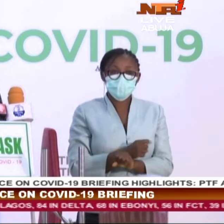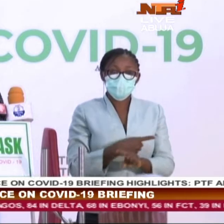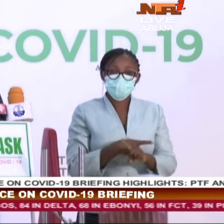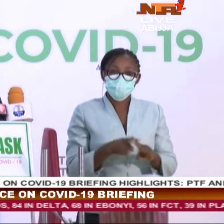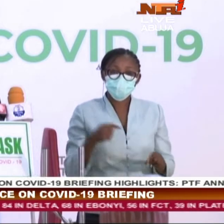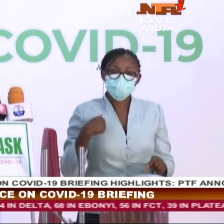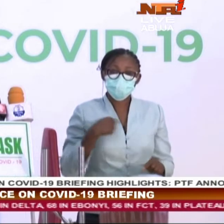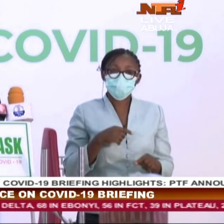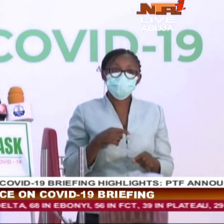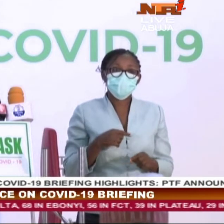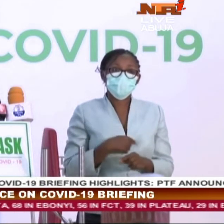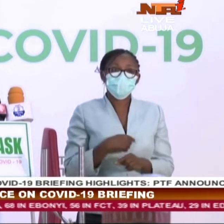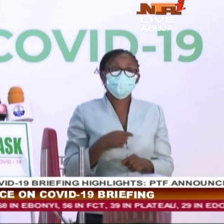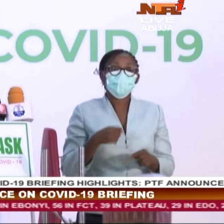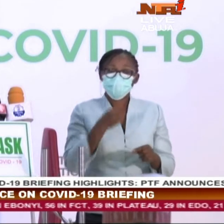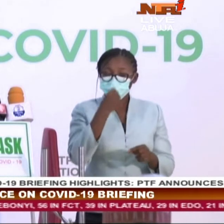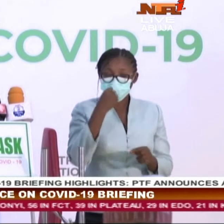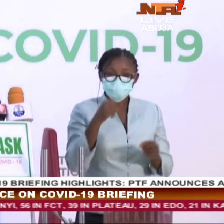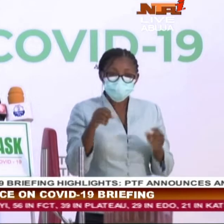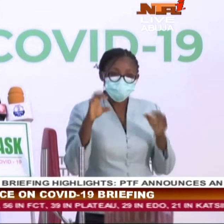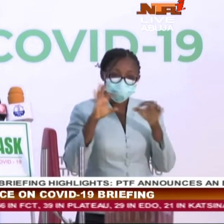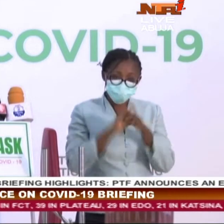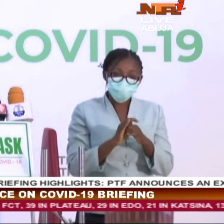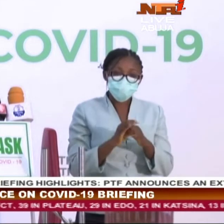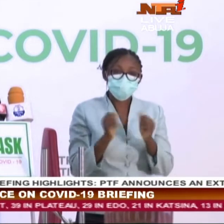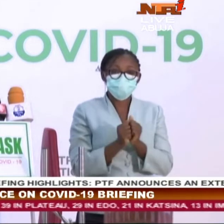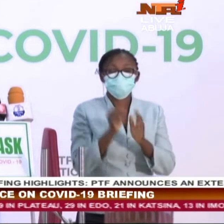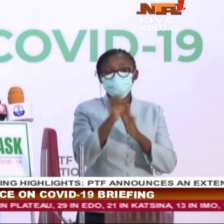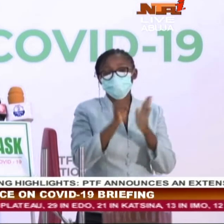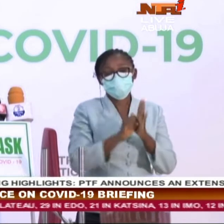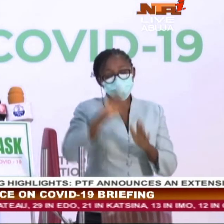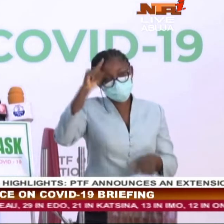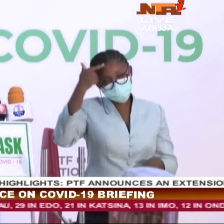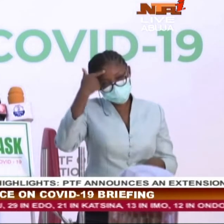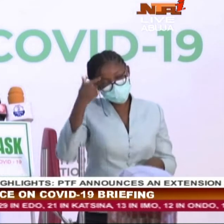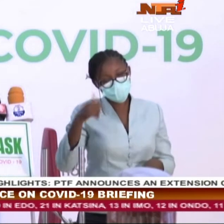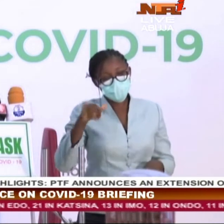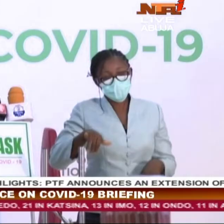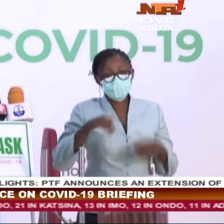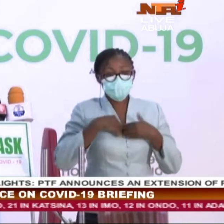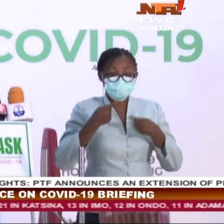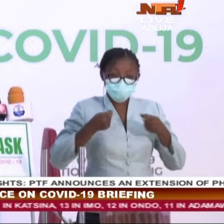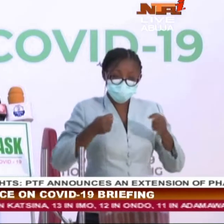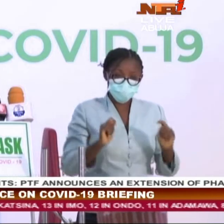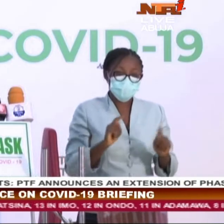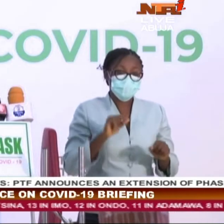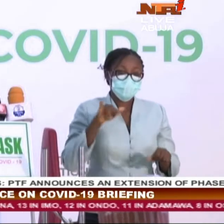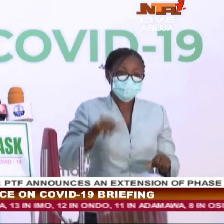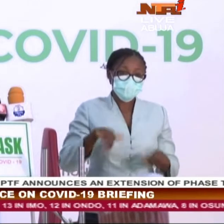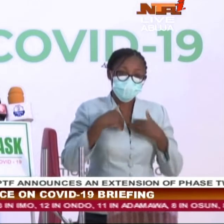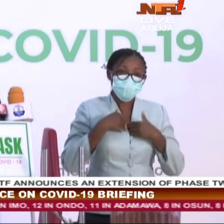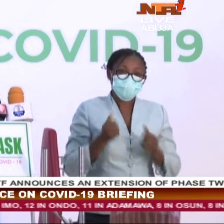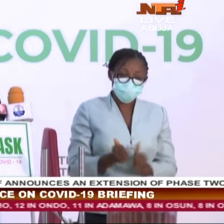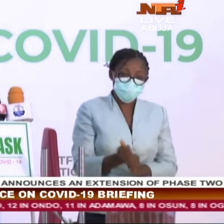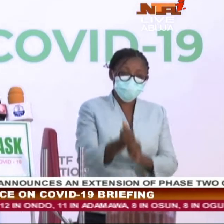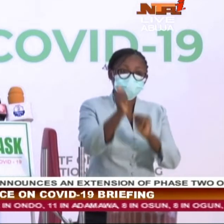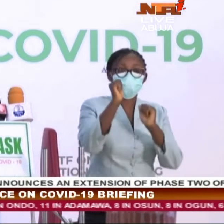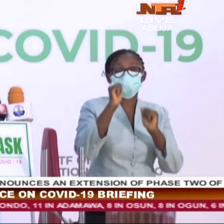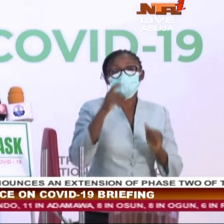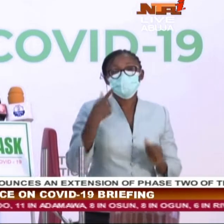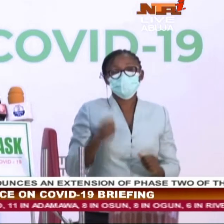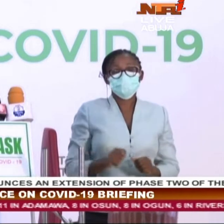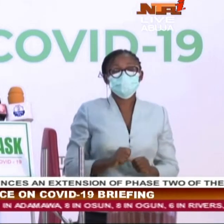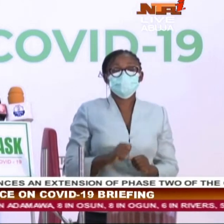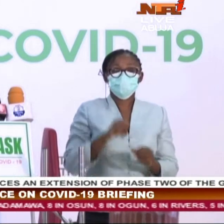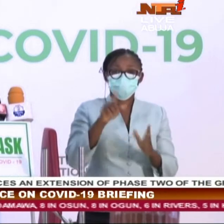consulted very well with the state governors. They have tried to ensure compliance and enforcement.